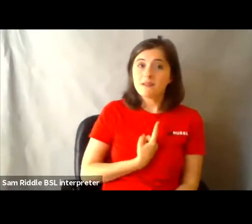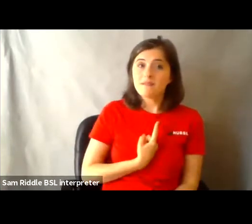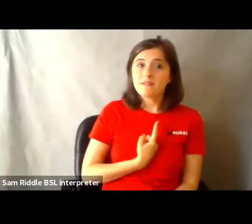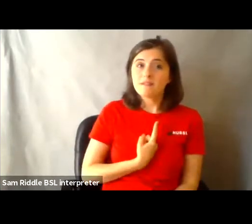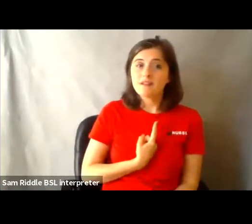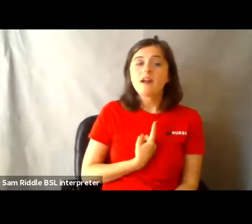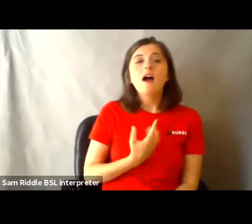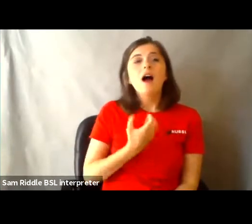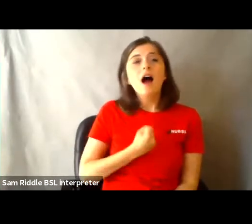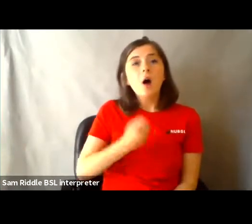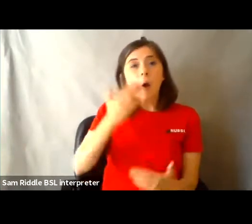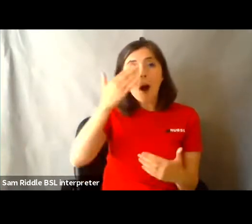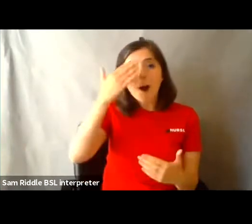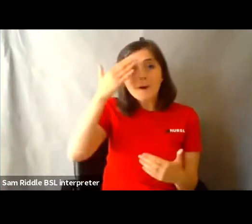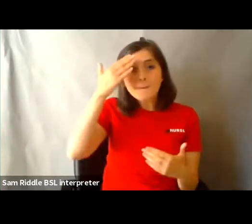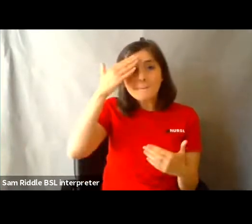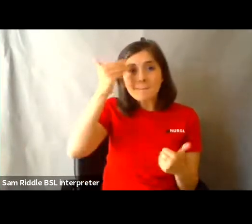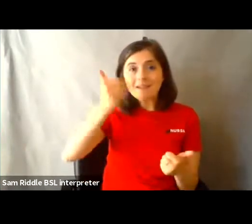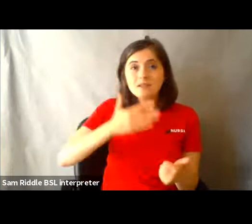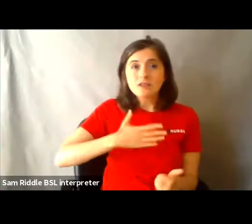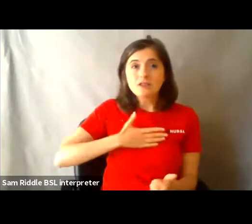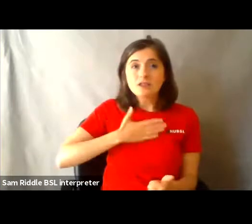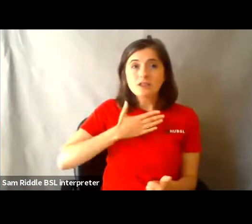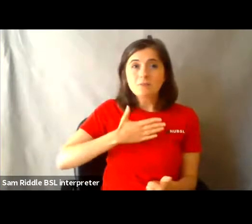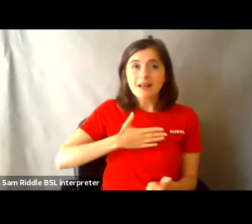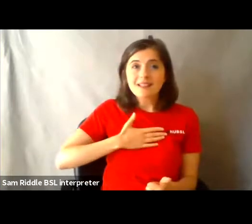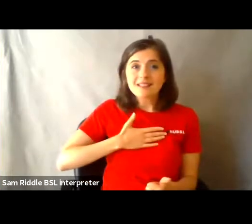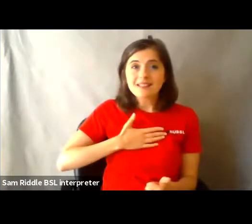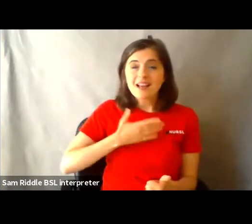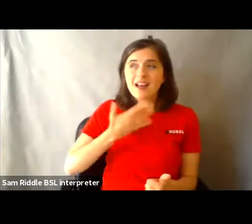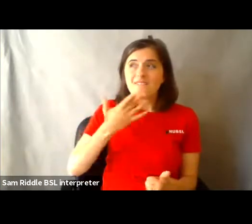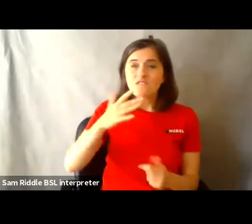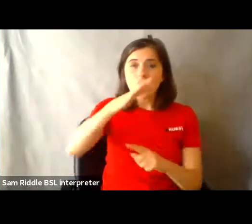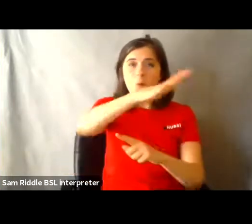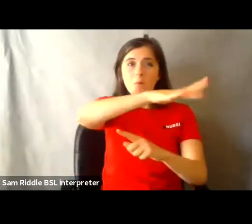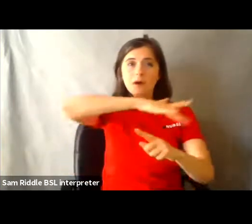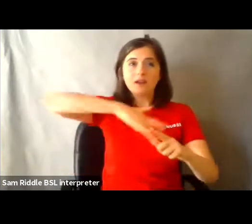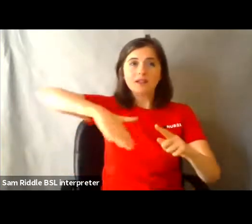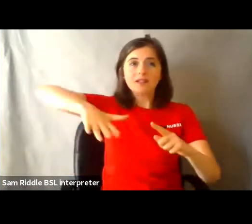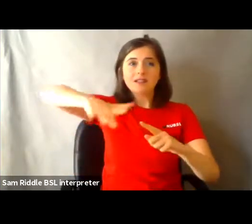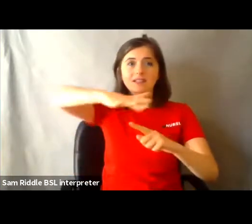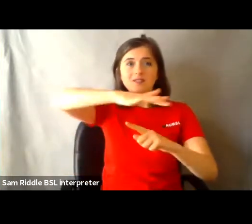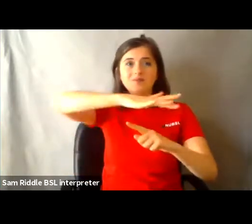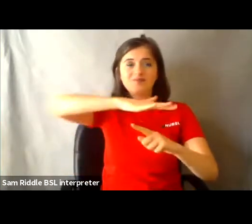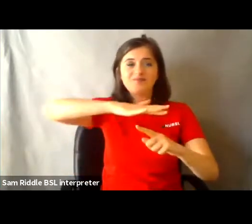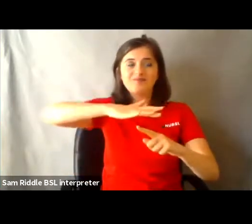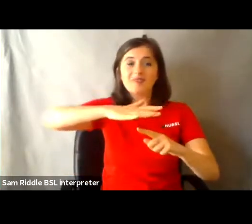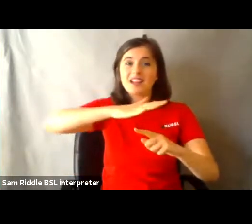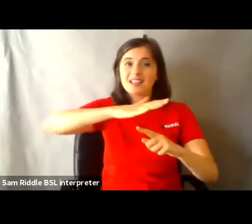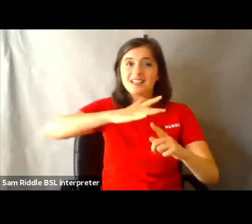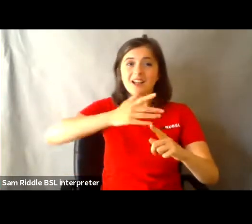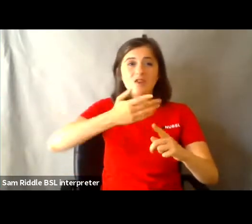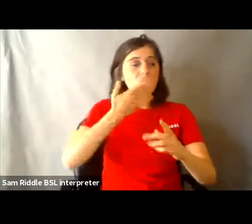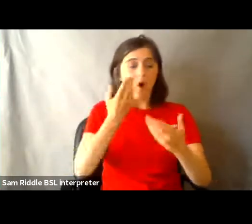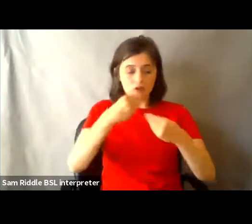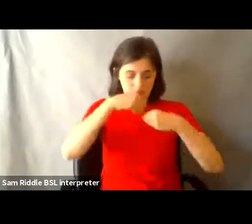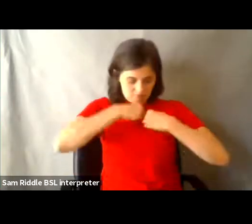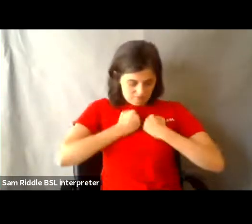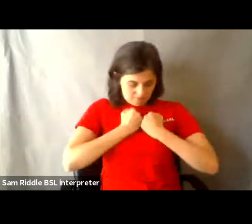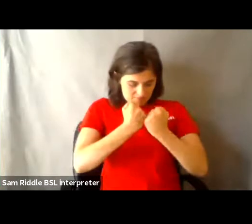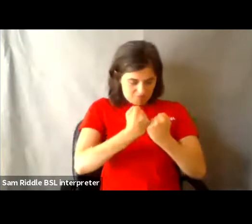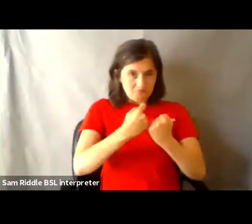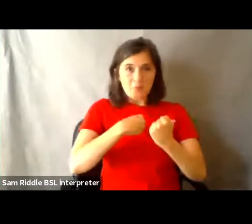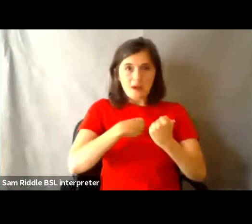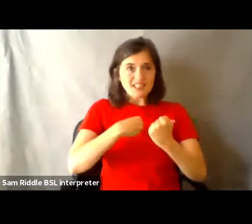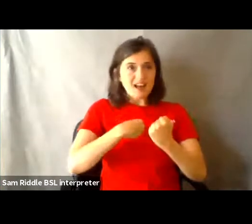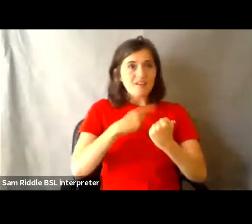our mental trauma, as coming from the nature of society itself, not from any intrinsic impairment, and as